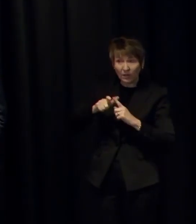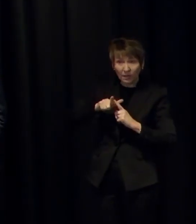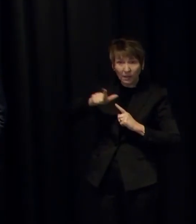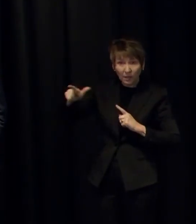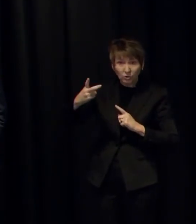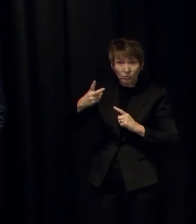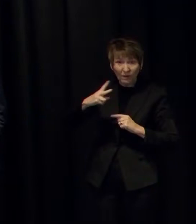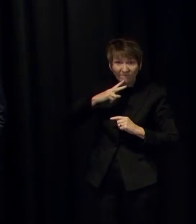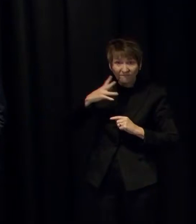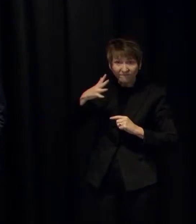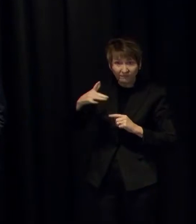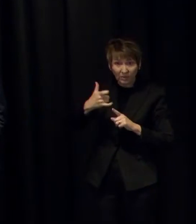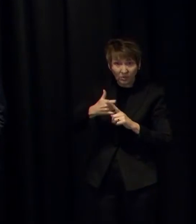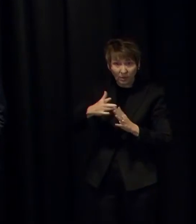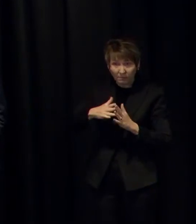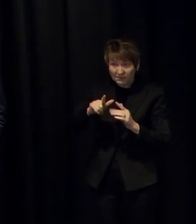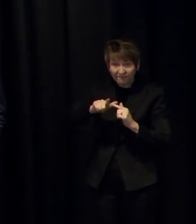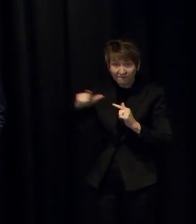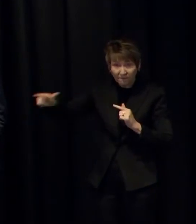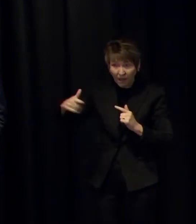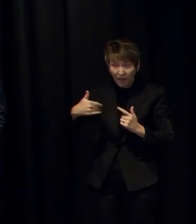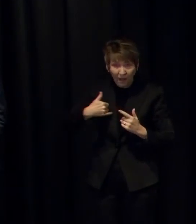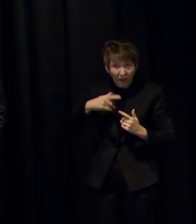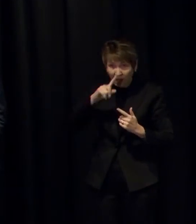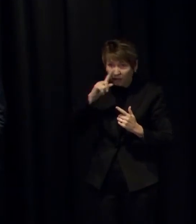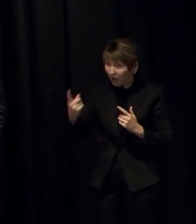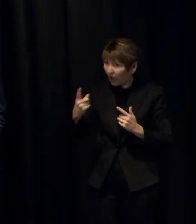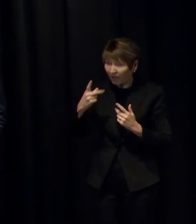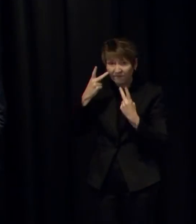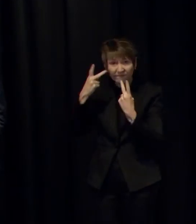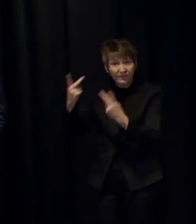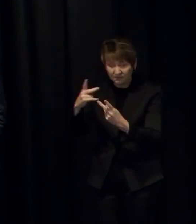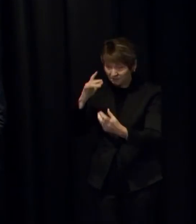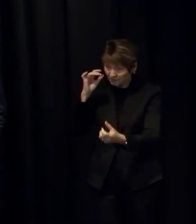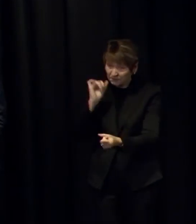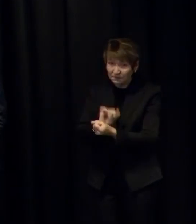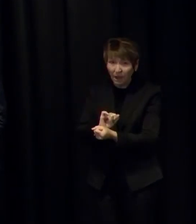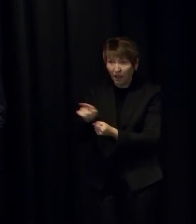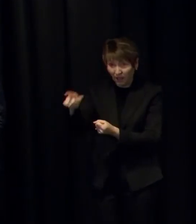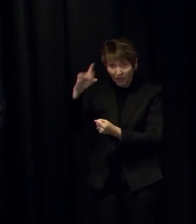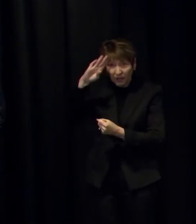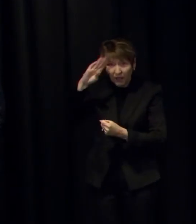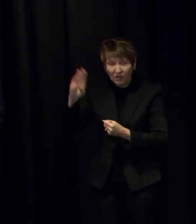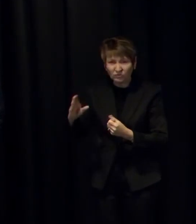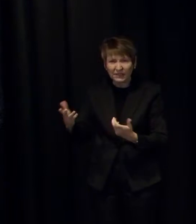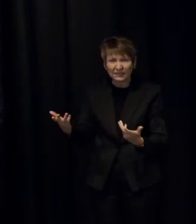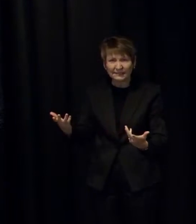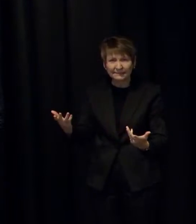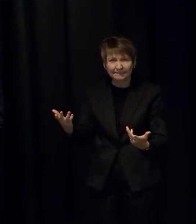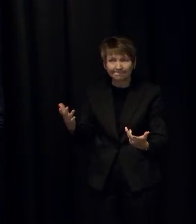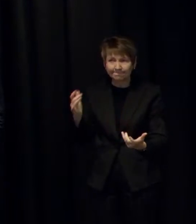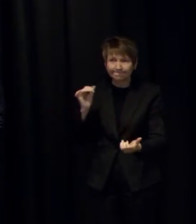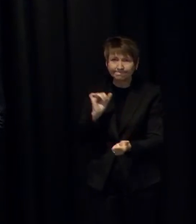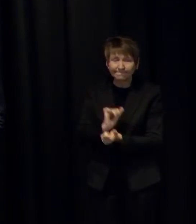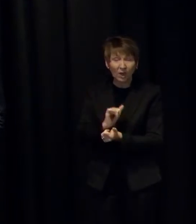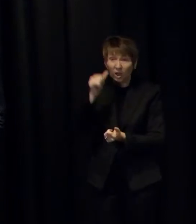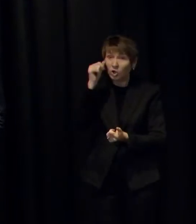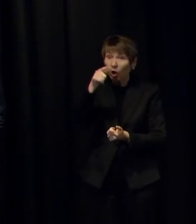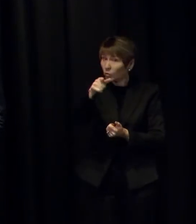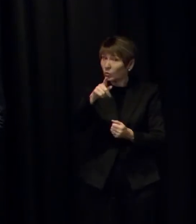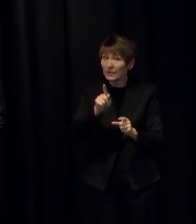I'll be able to do that. Now I know there'll be a lot of people that are in that circumstance, and they'll be upset about